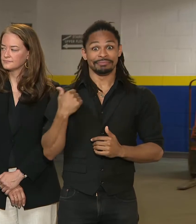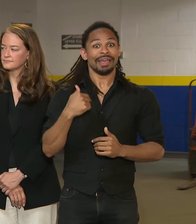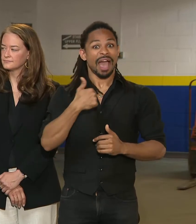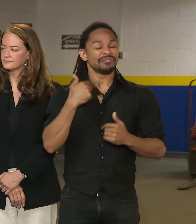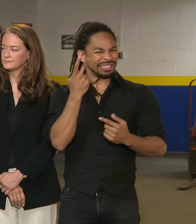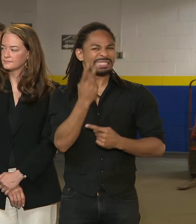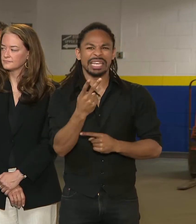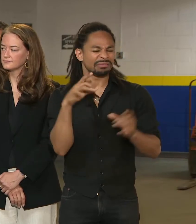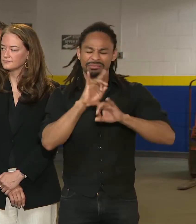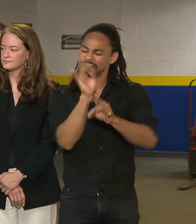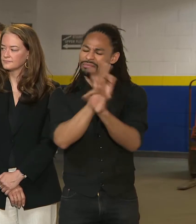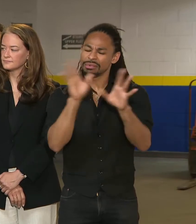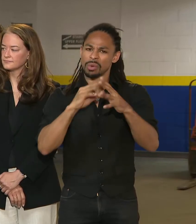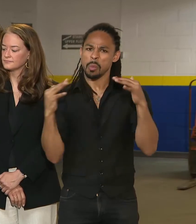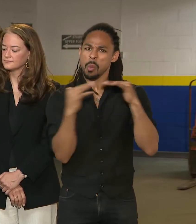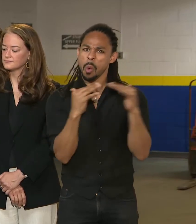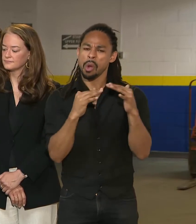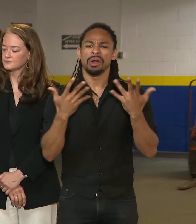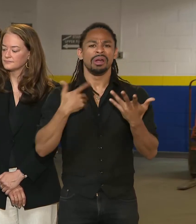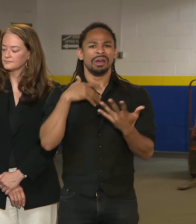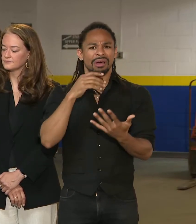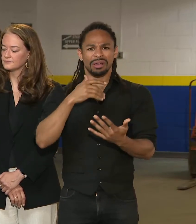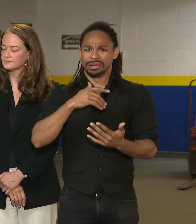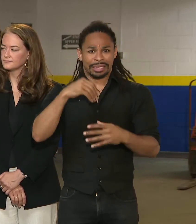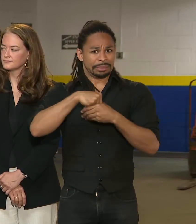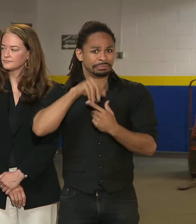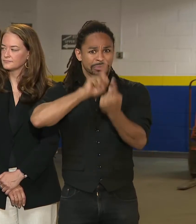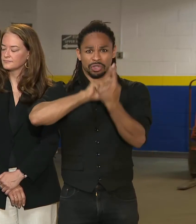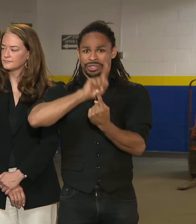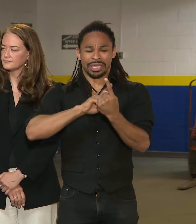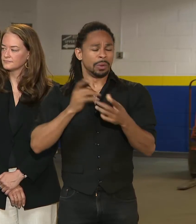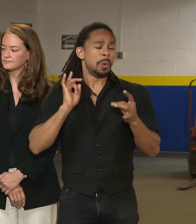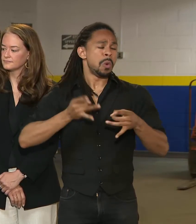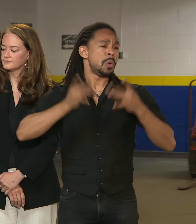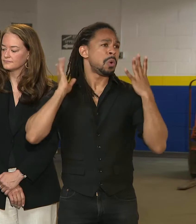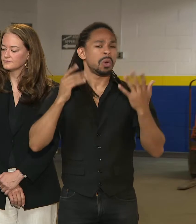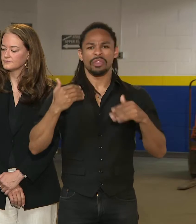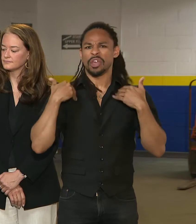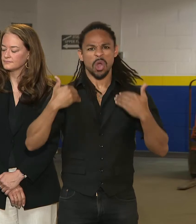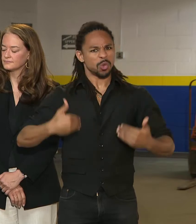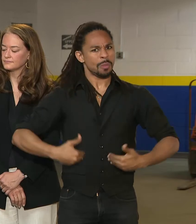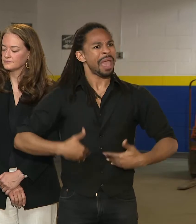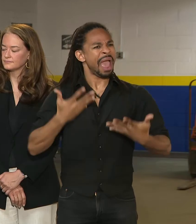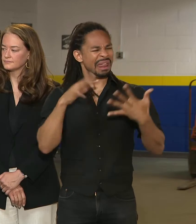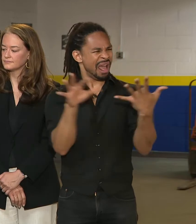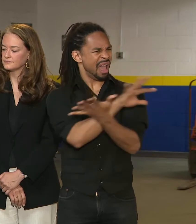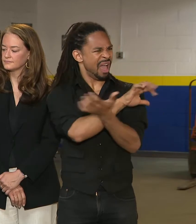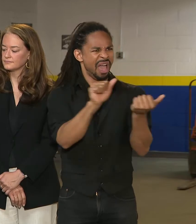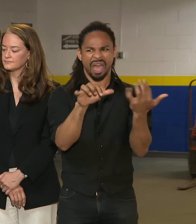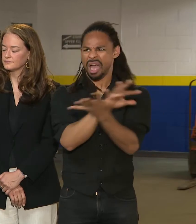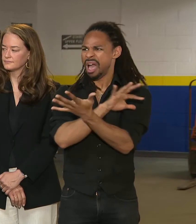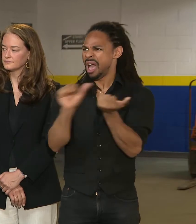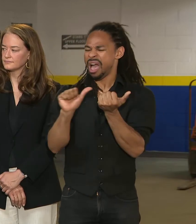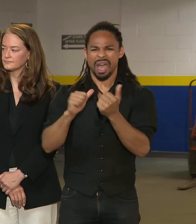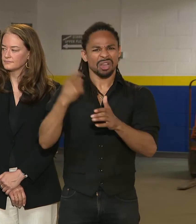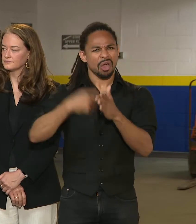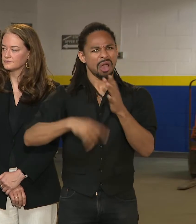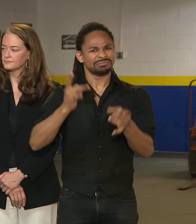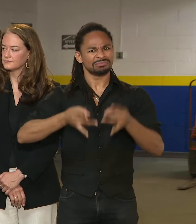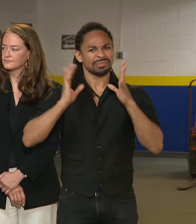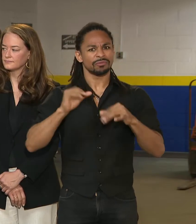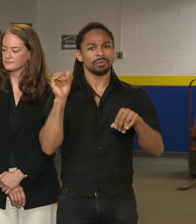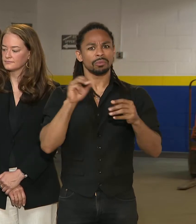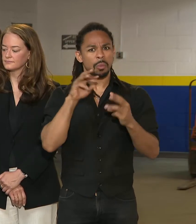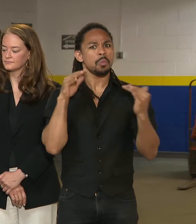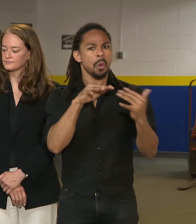of war up front and personally, the humanitarian costs of wars, I also just want to extend a big thank